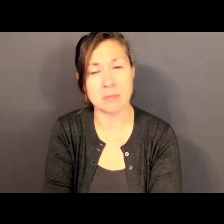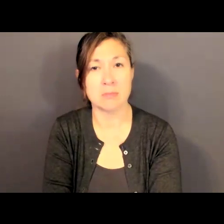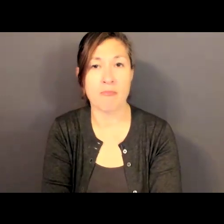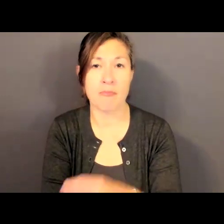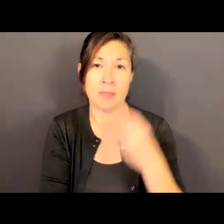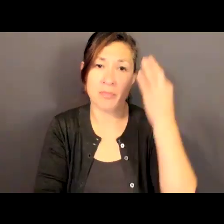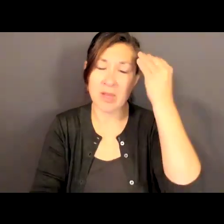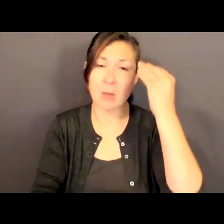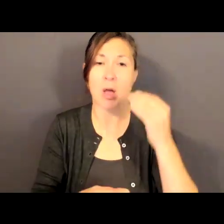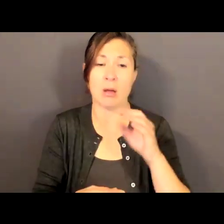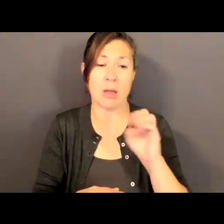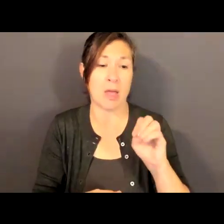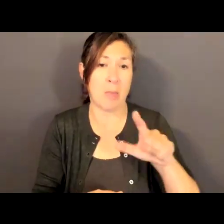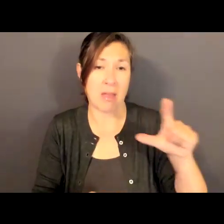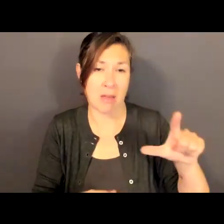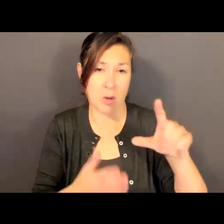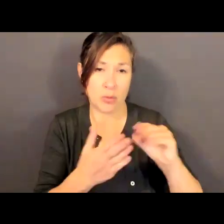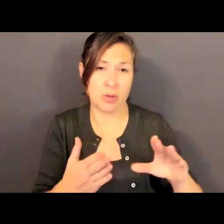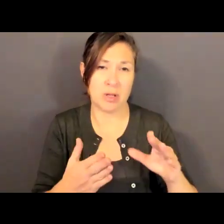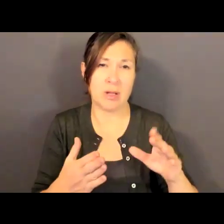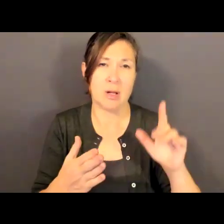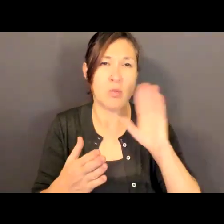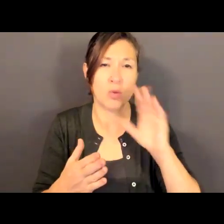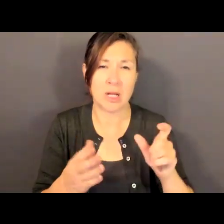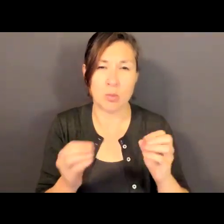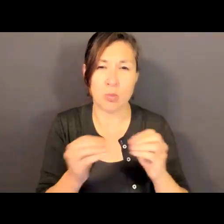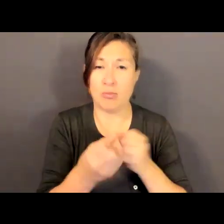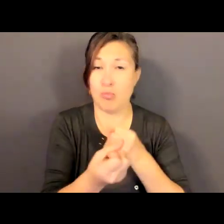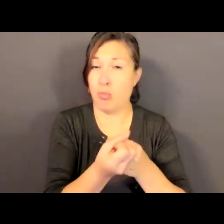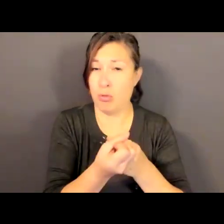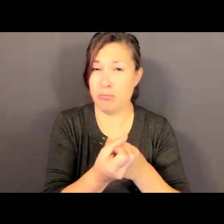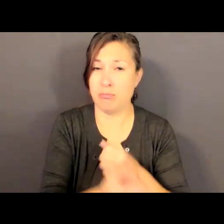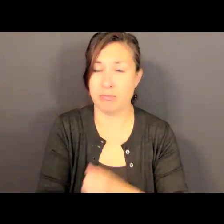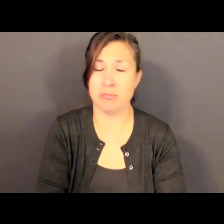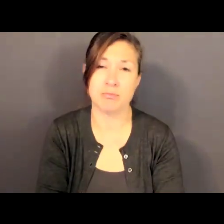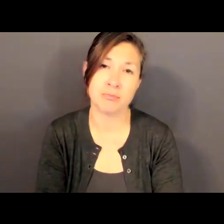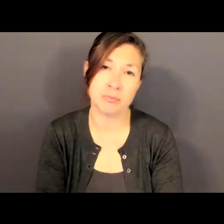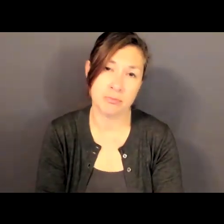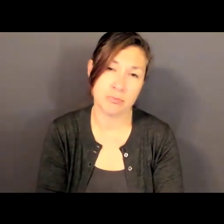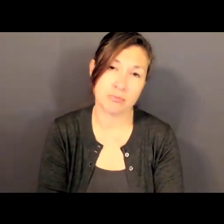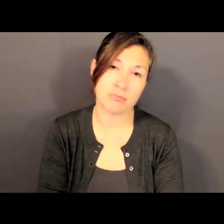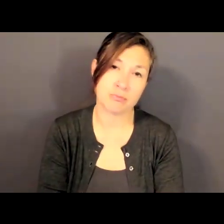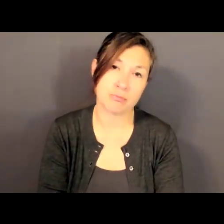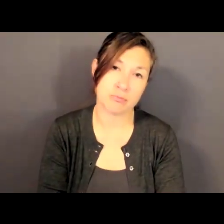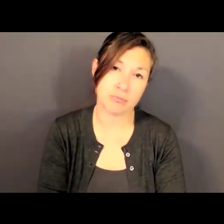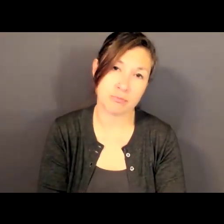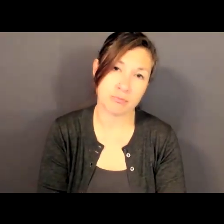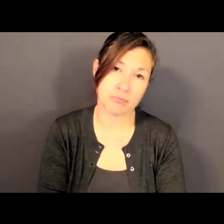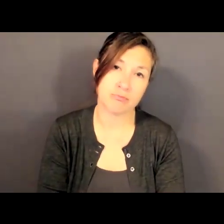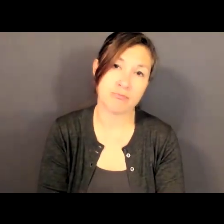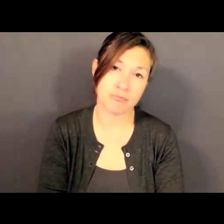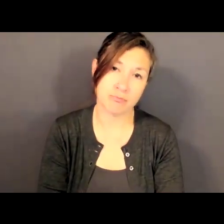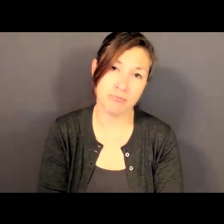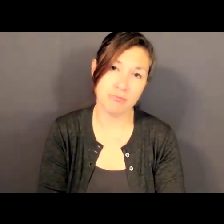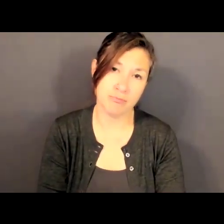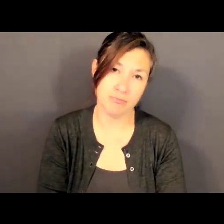our multilingual population of students, they need more support in that regard. Los estudiantes que son aprendices del idioma inglés